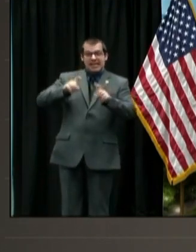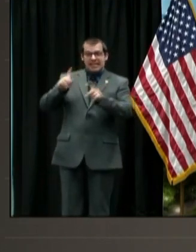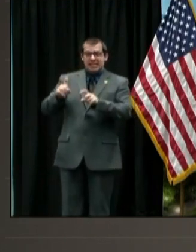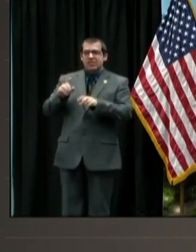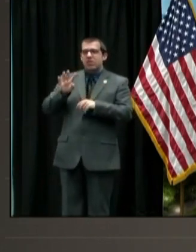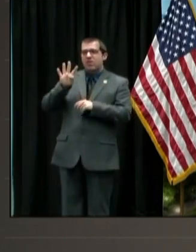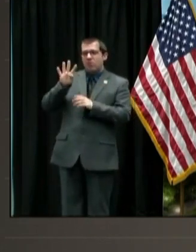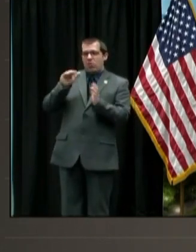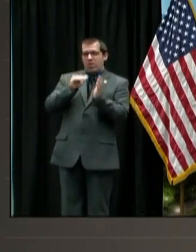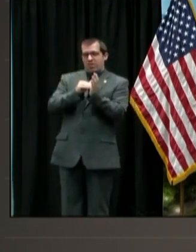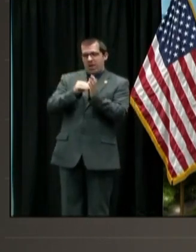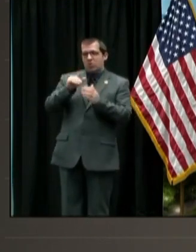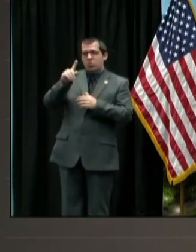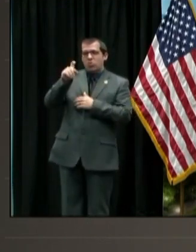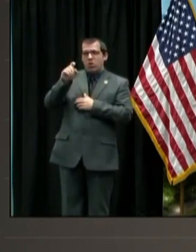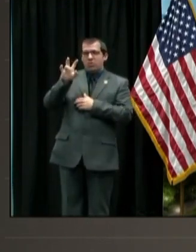did